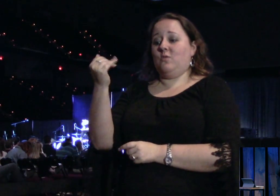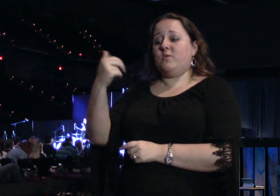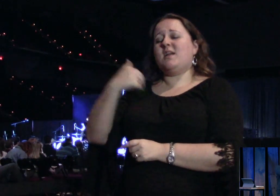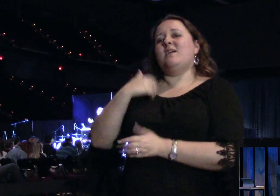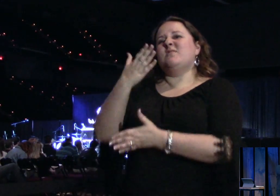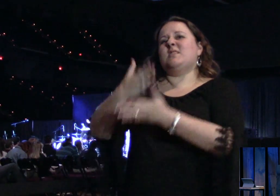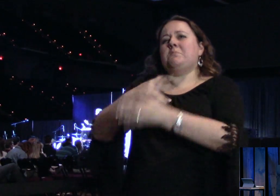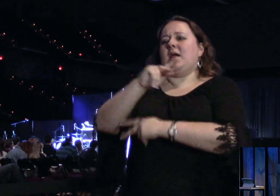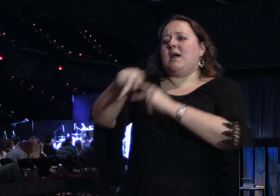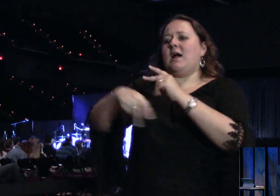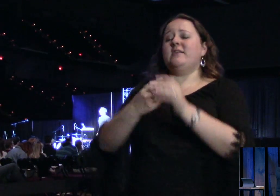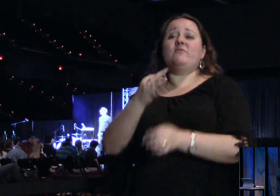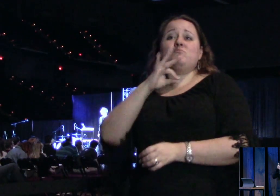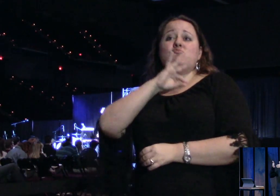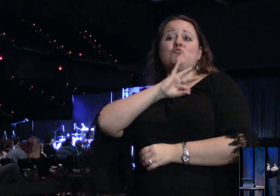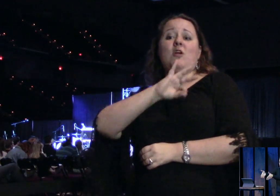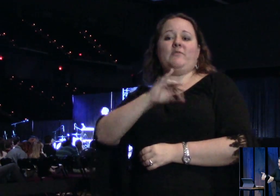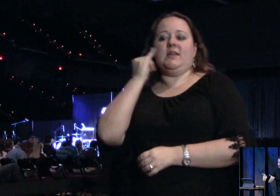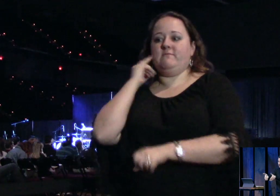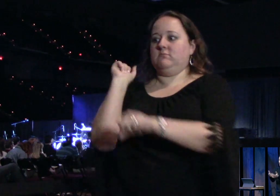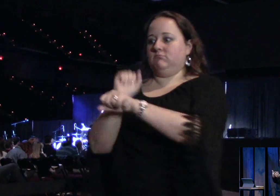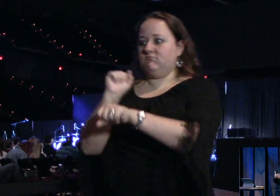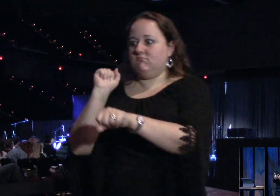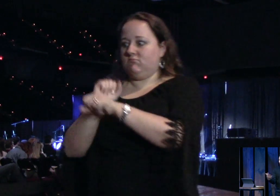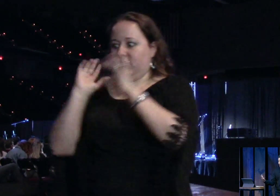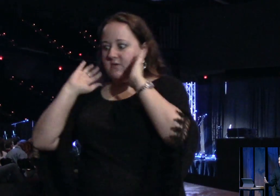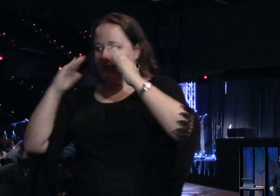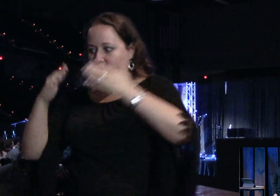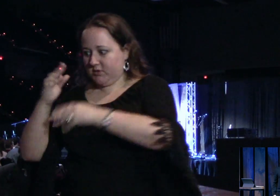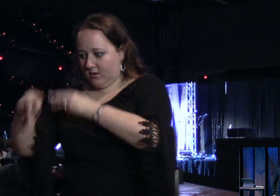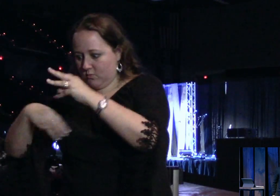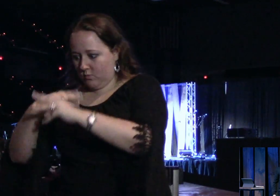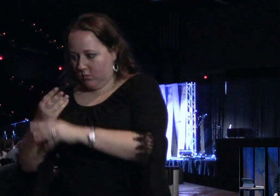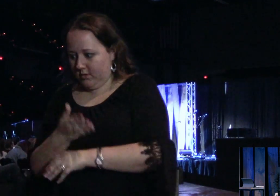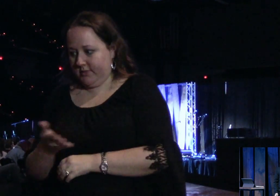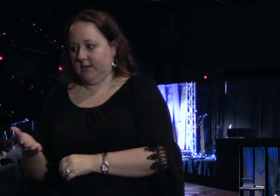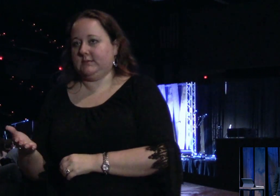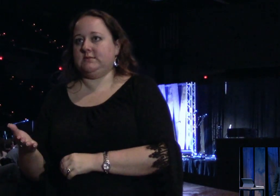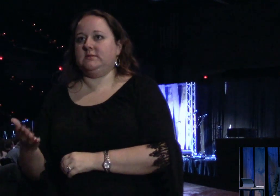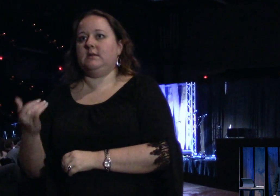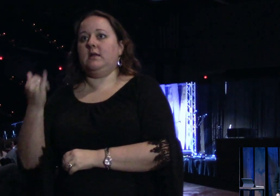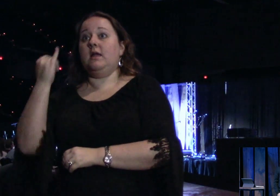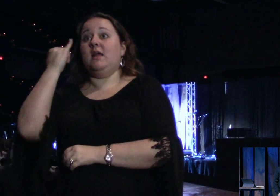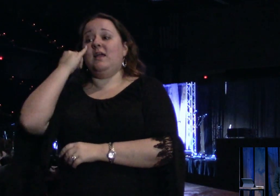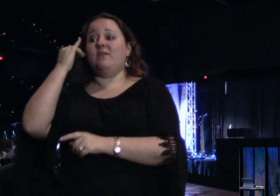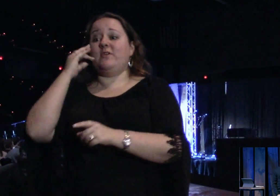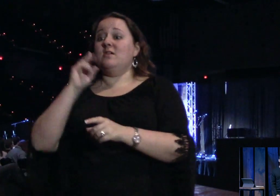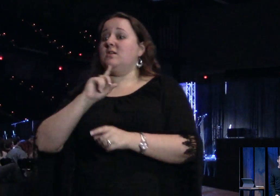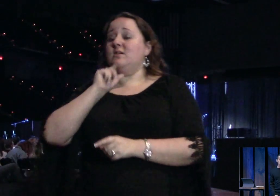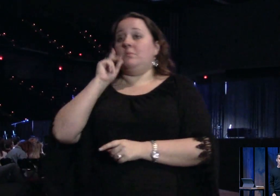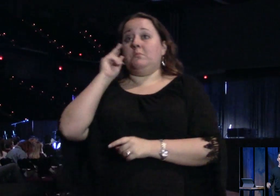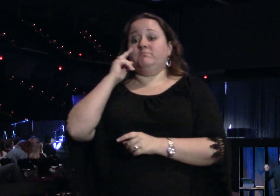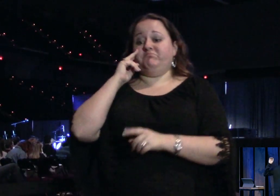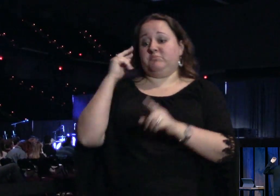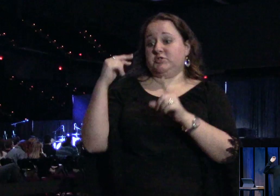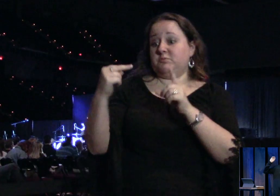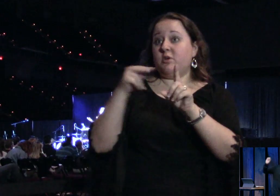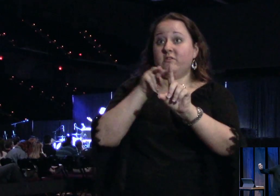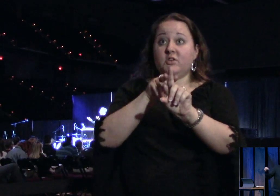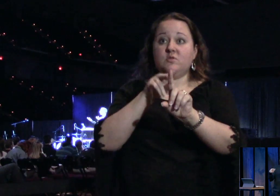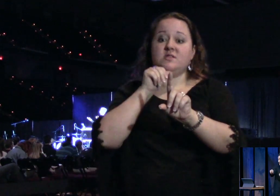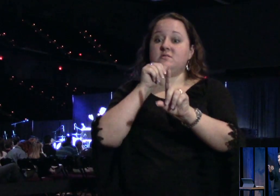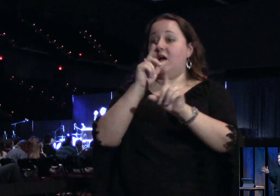that we can have some type of profit under the sun. But if perception